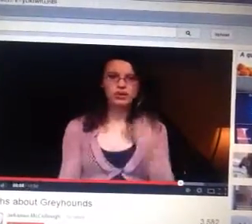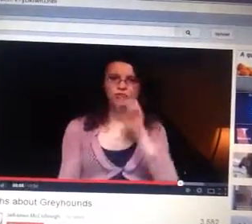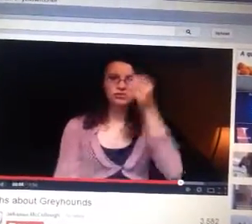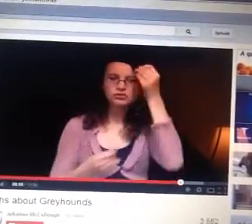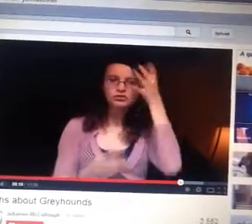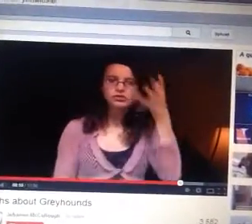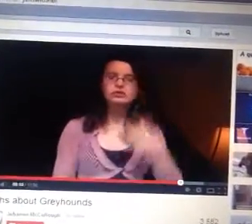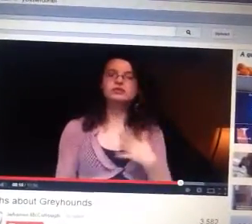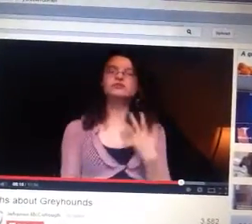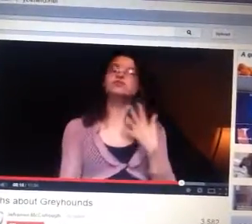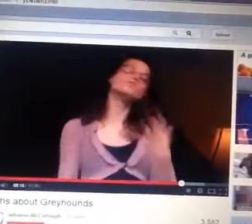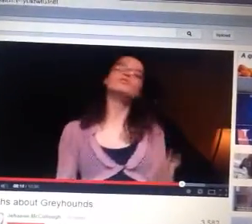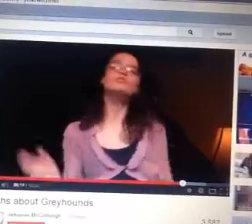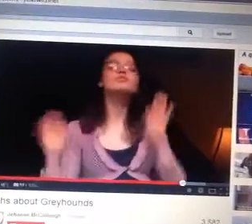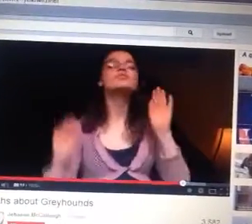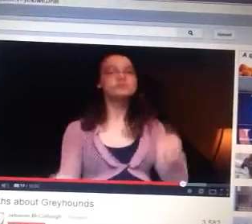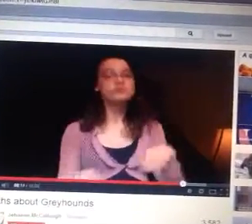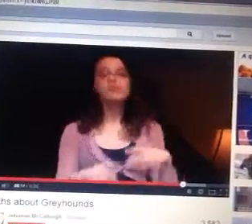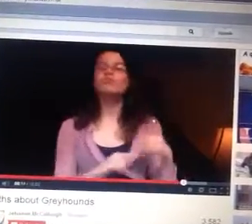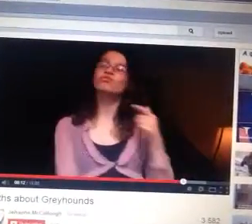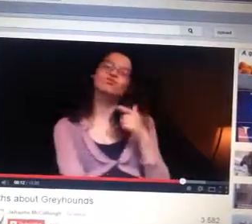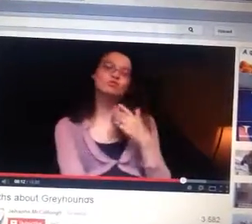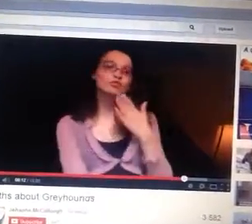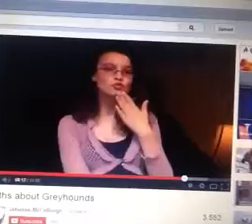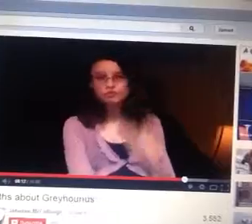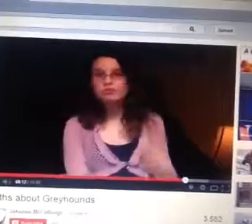But then they counsel the group, so.